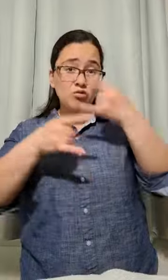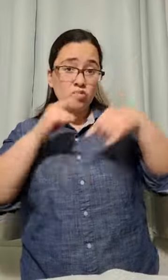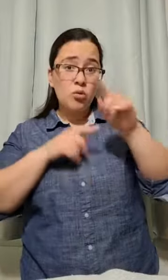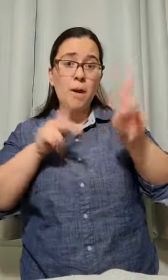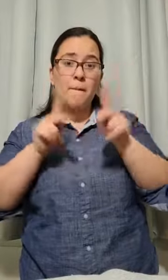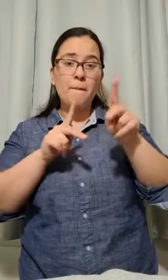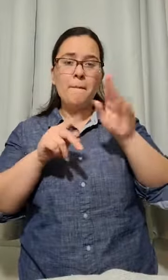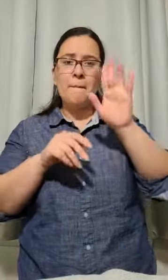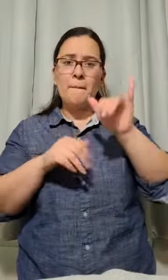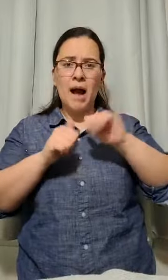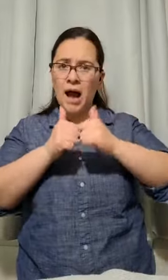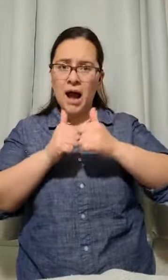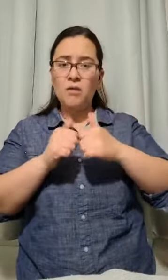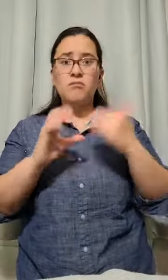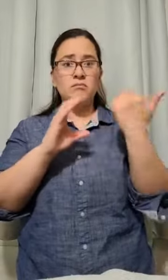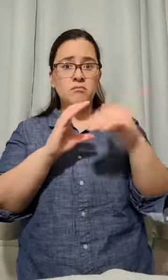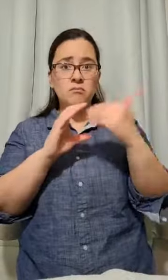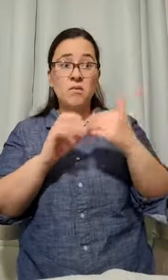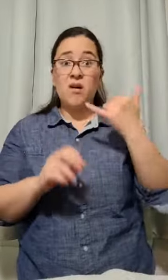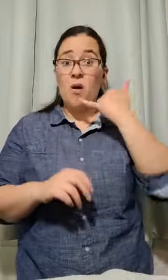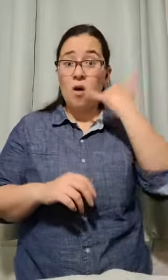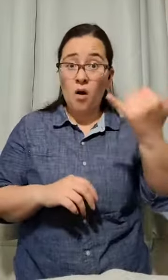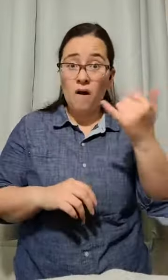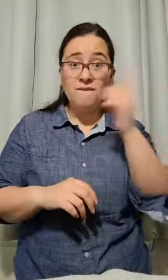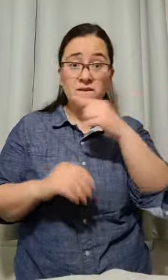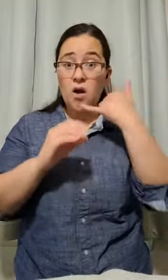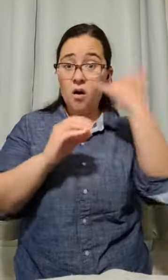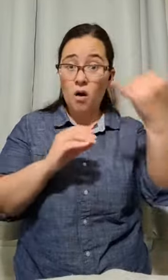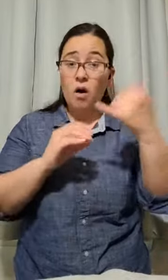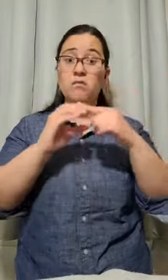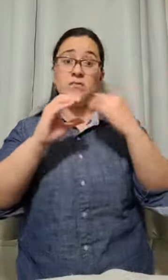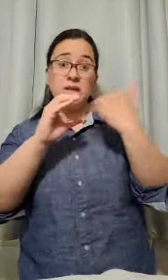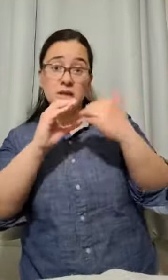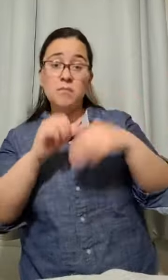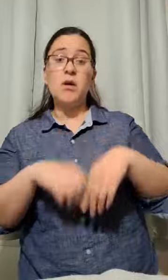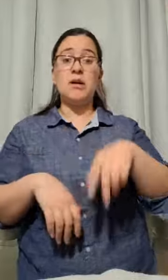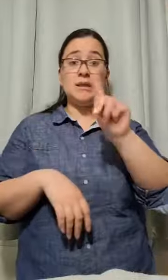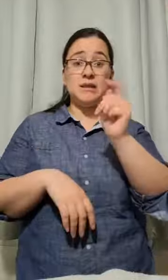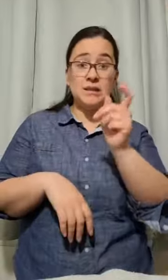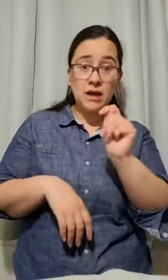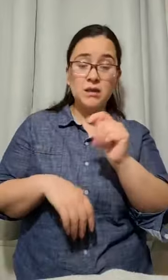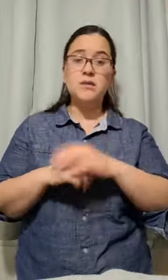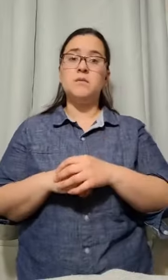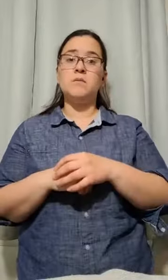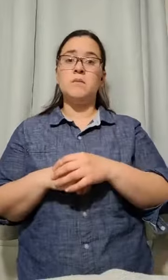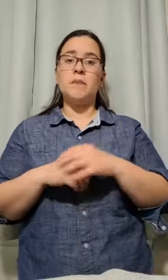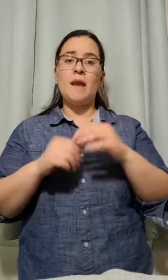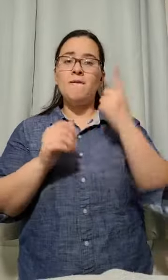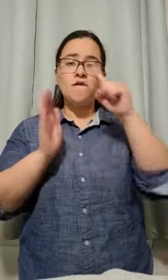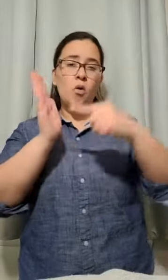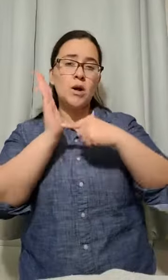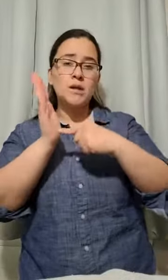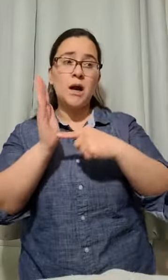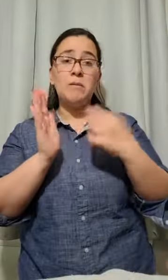the thing that was quite frightening. By now, police were beginning to arrive in Hungerford, still unaware